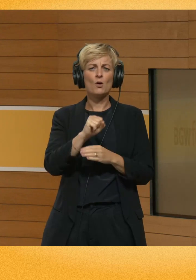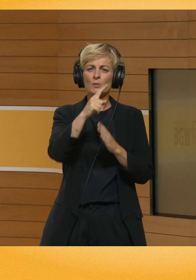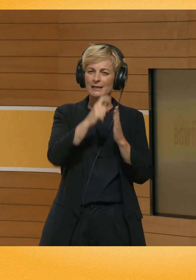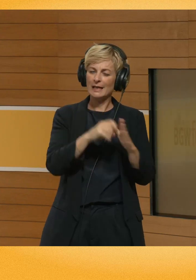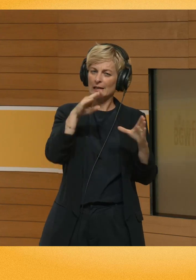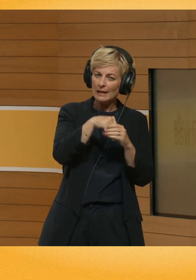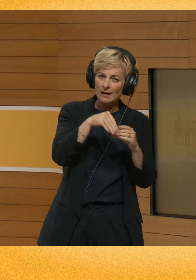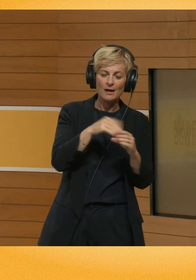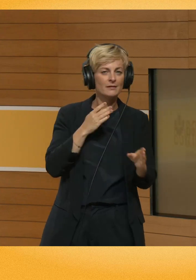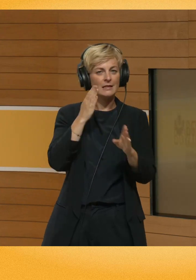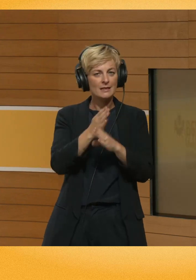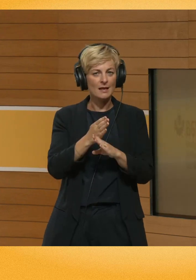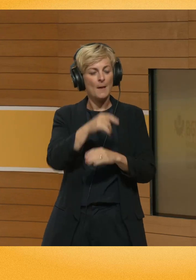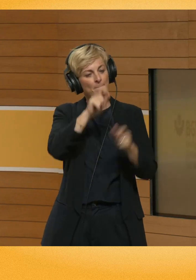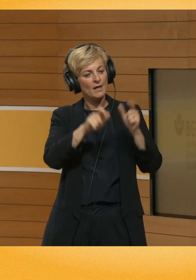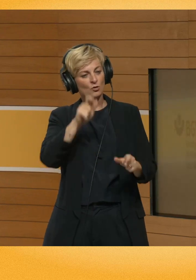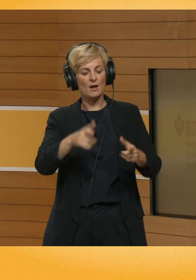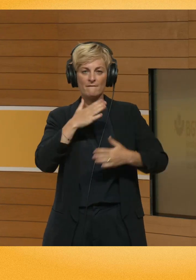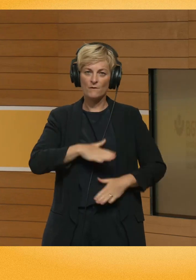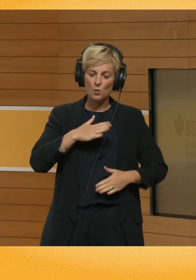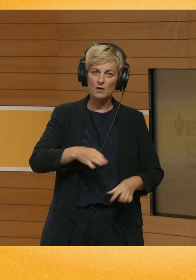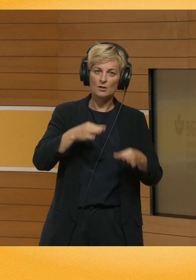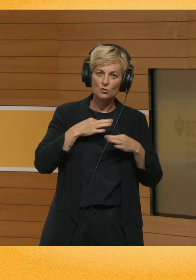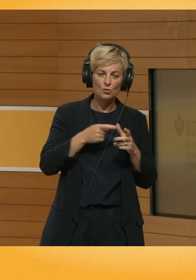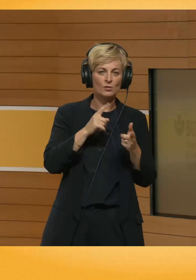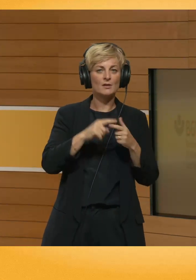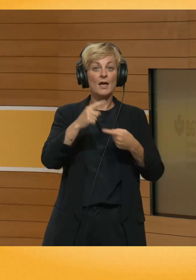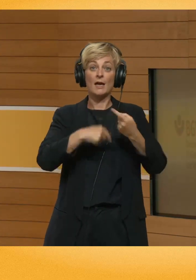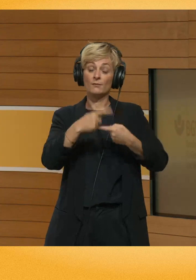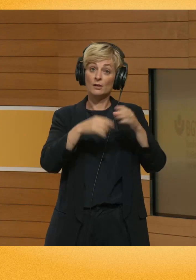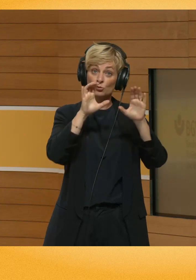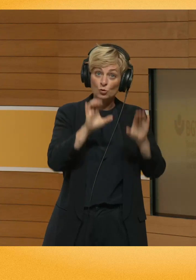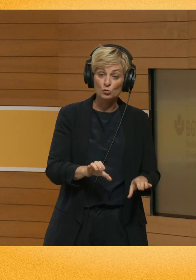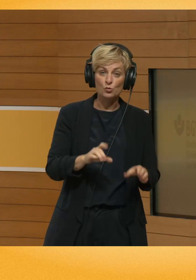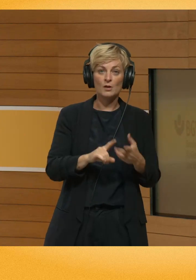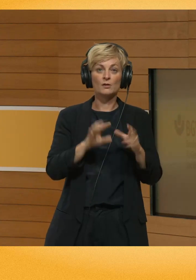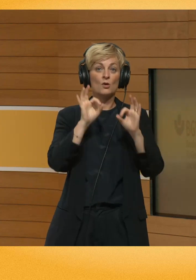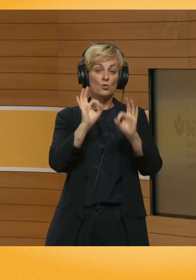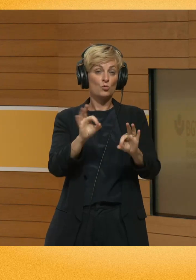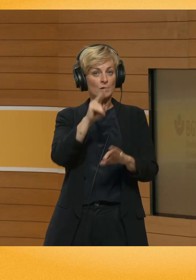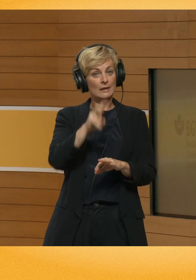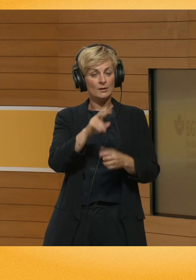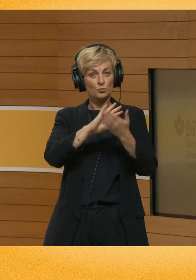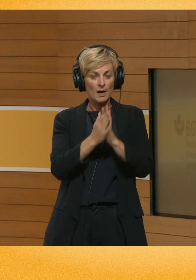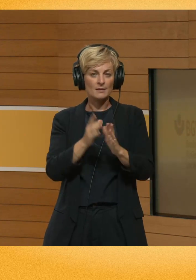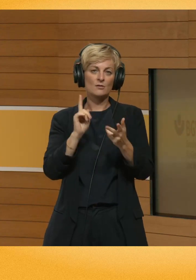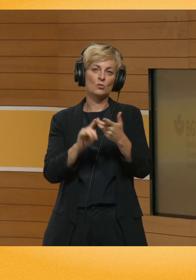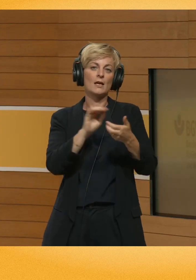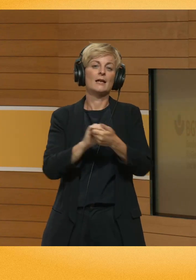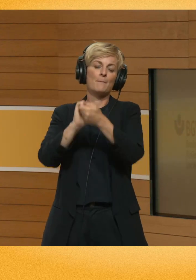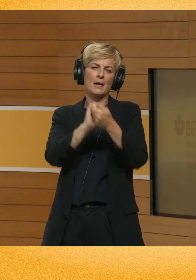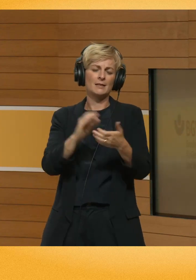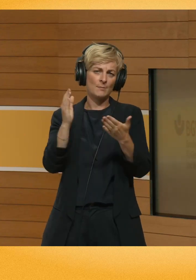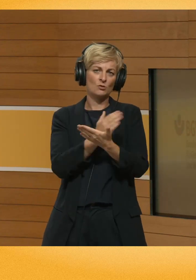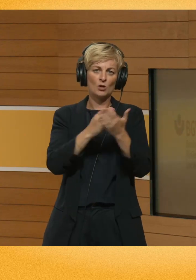development structures and good clinical practice and shared decision-making. I think those are principles that are important for every hospital,